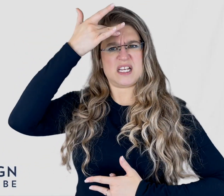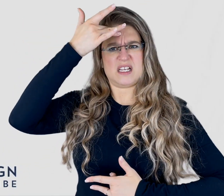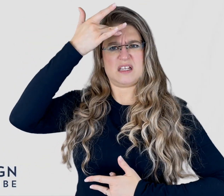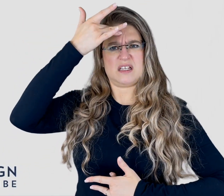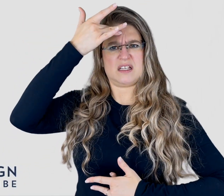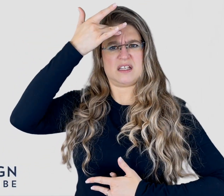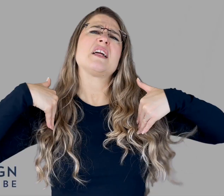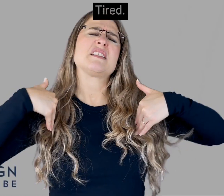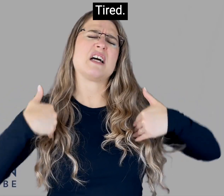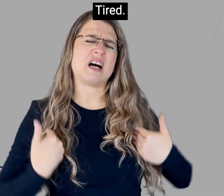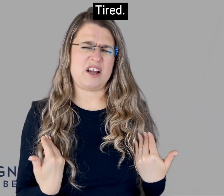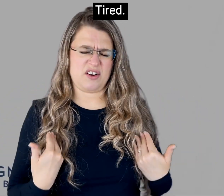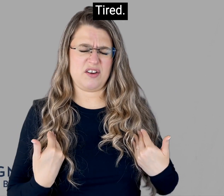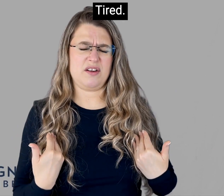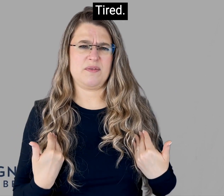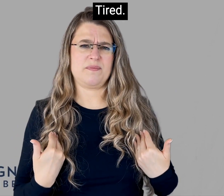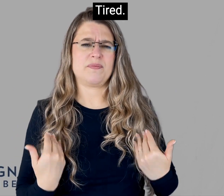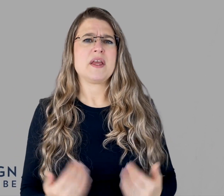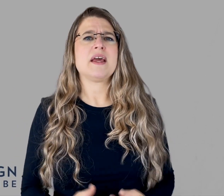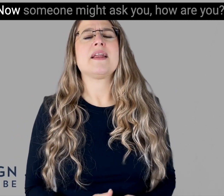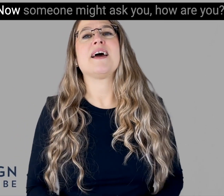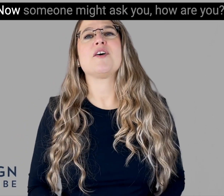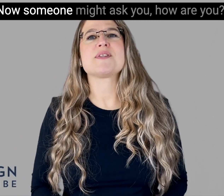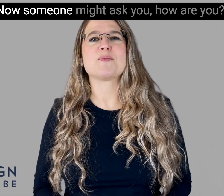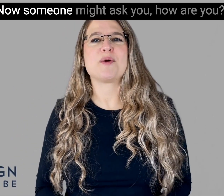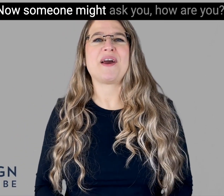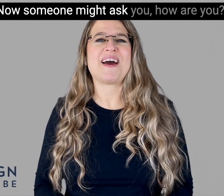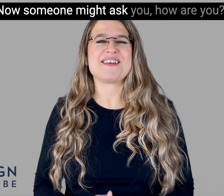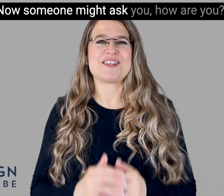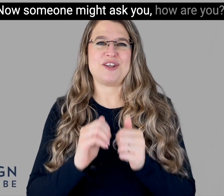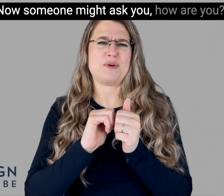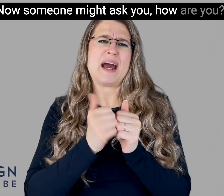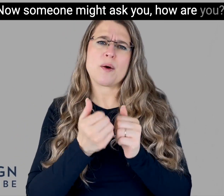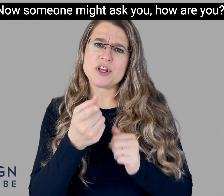Sick. Tired. Now someone might ask you, how are you?